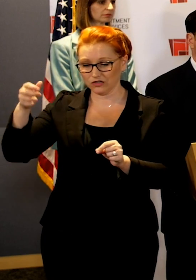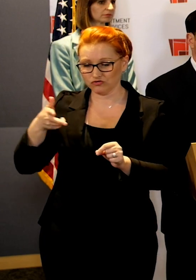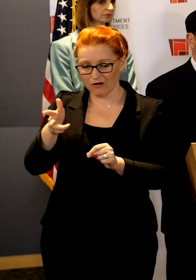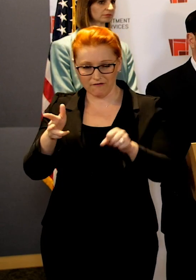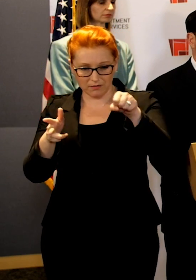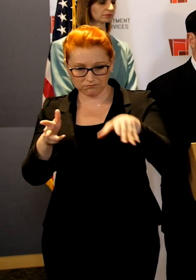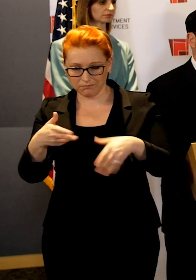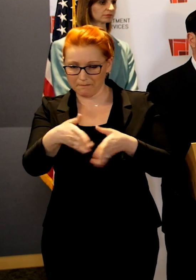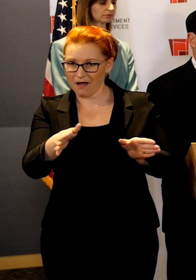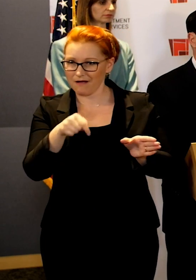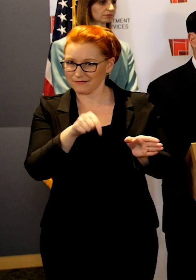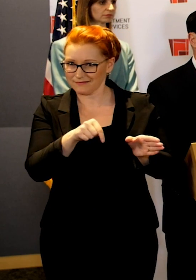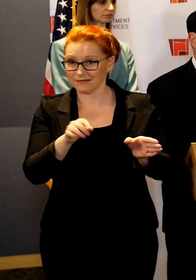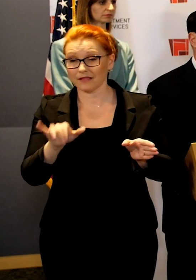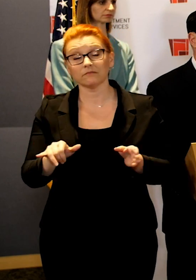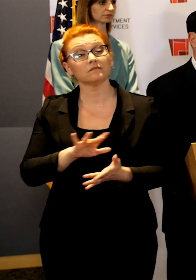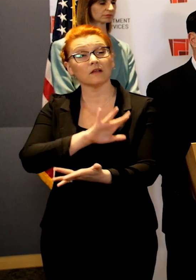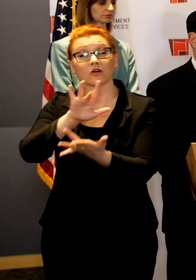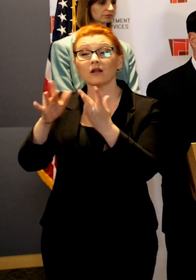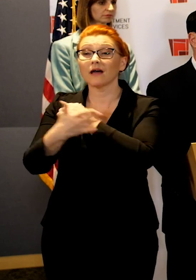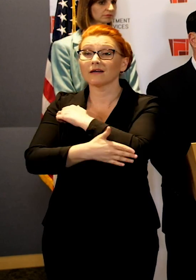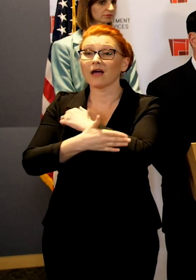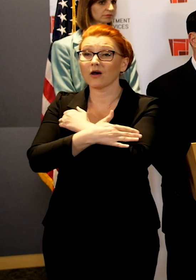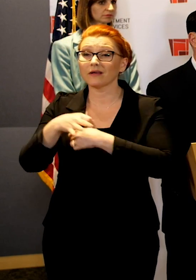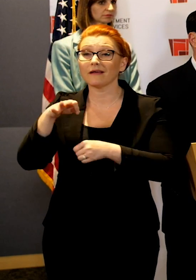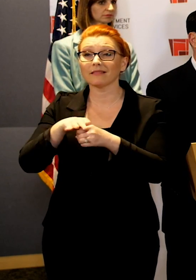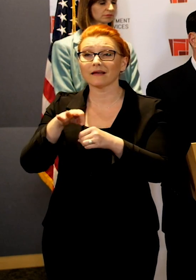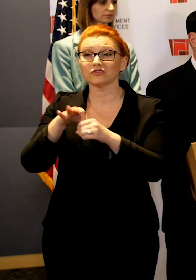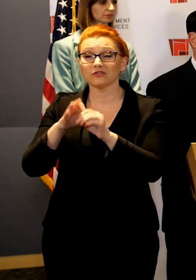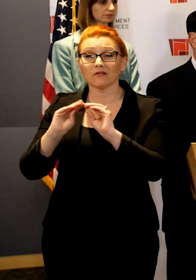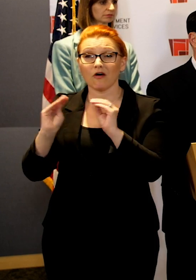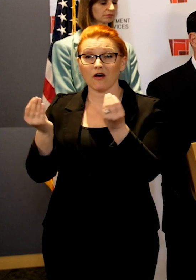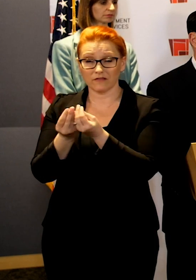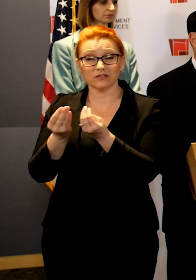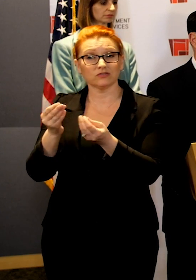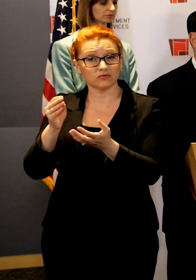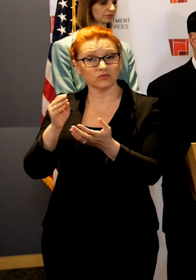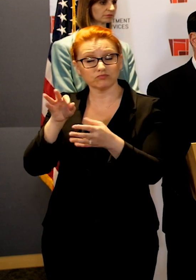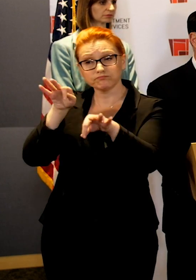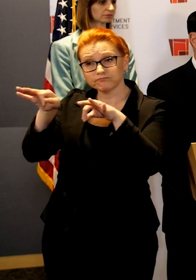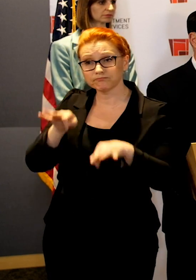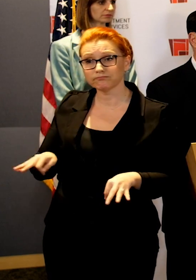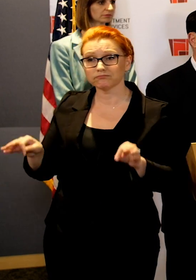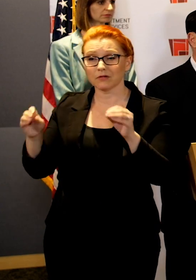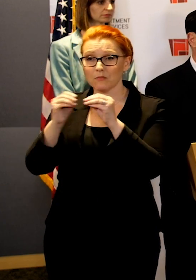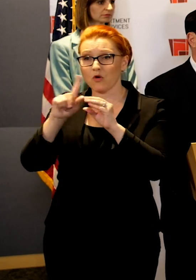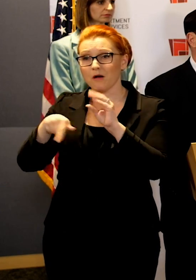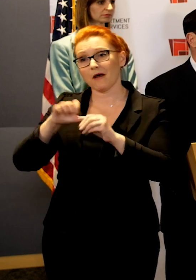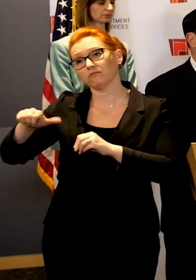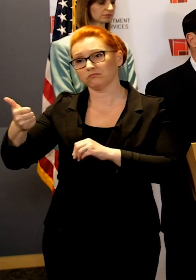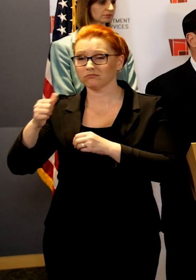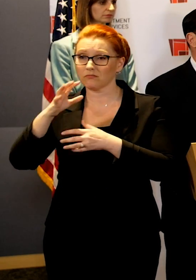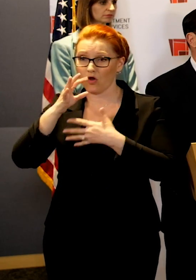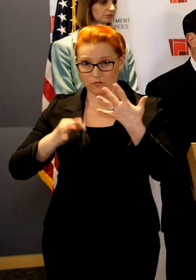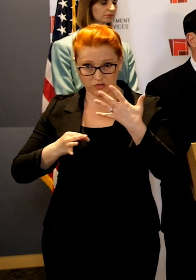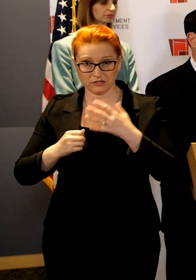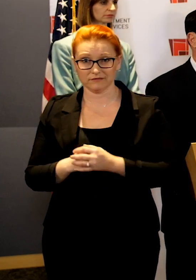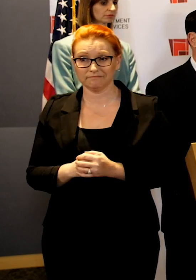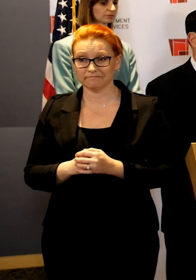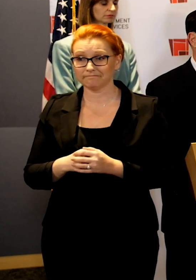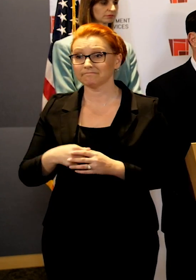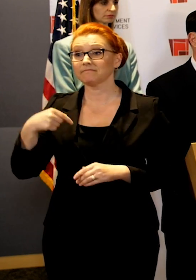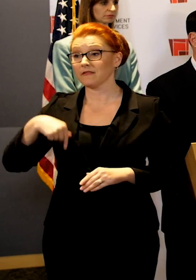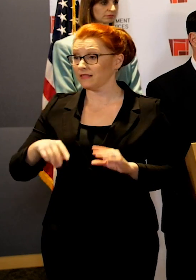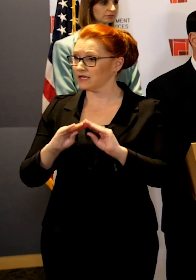boxes. Contact your county election officials to learn more about options available in your county. Our office is